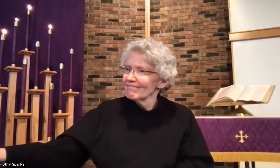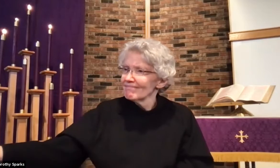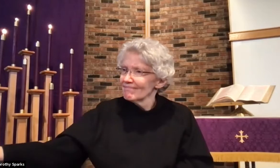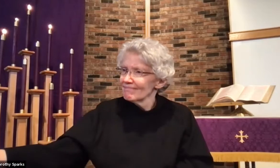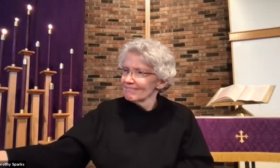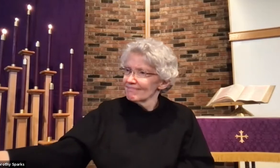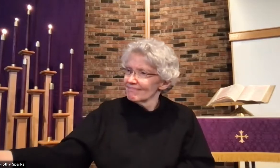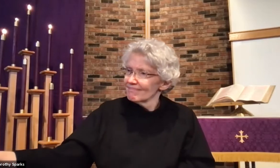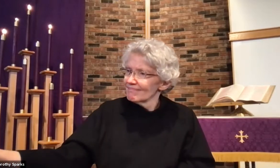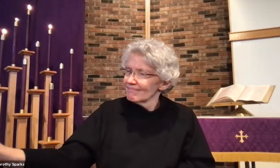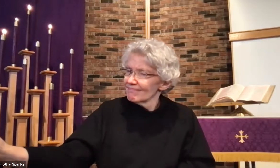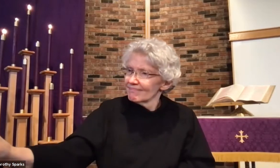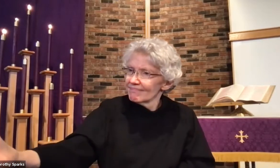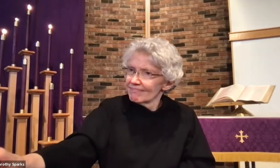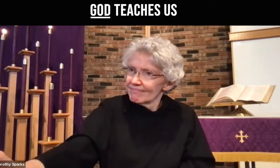Amen.